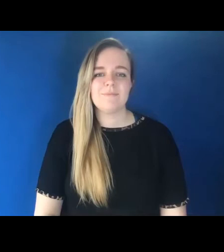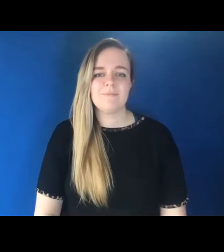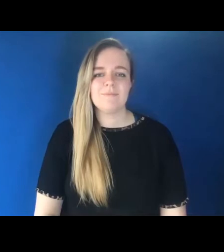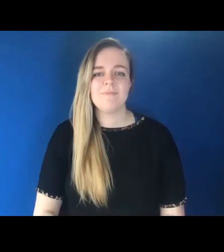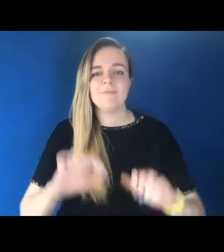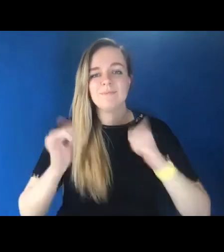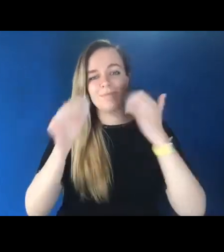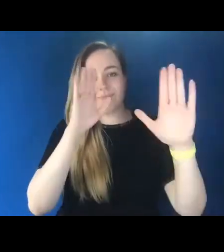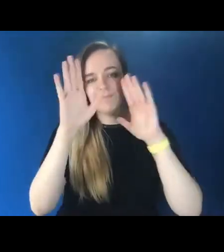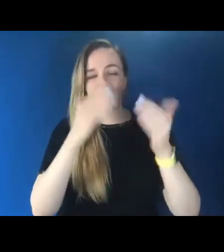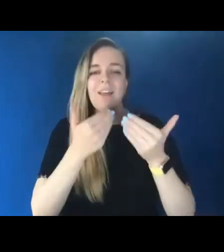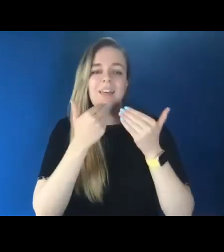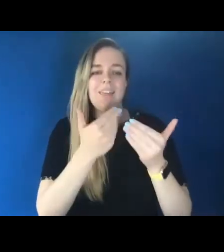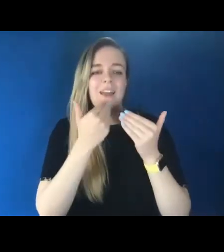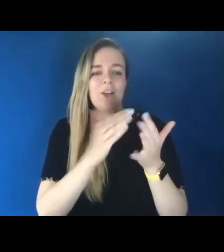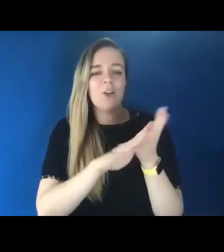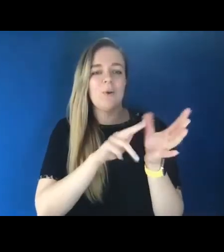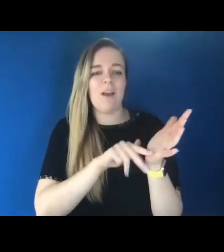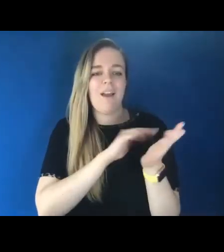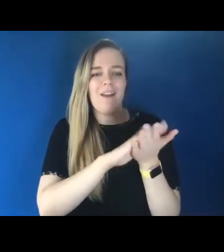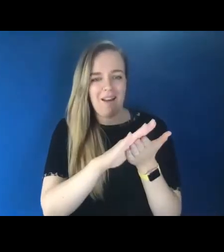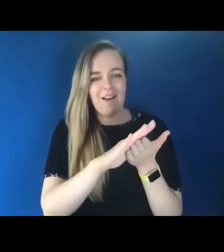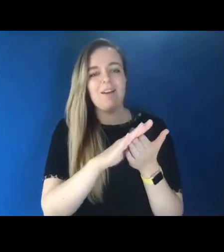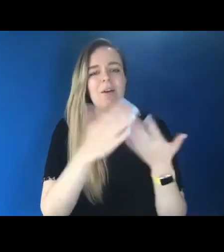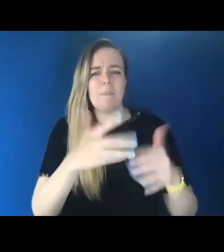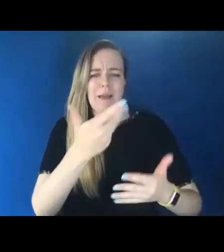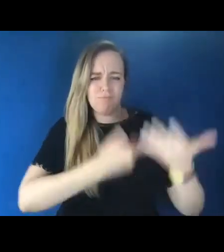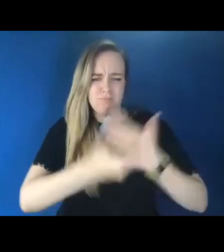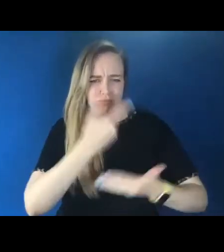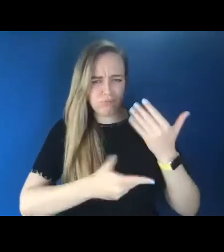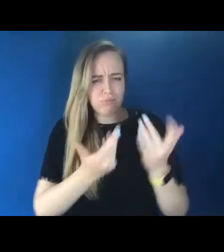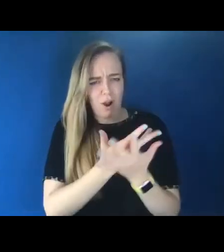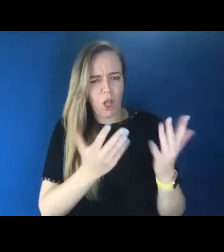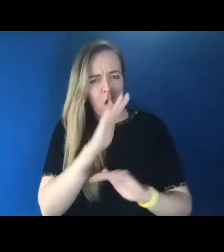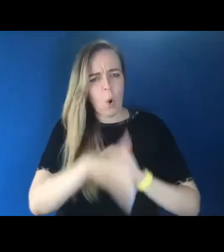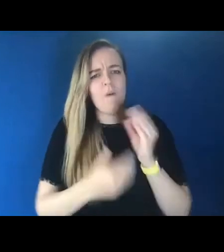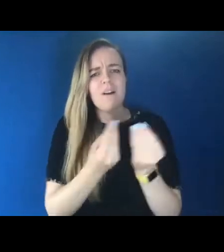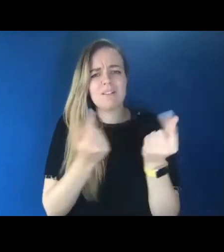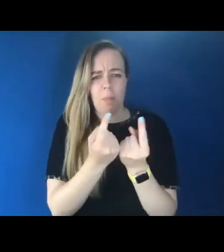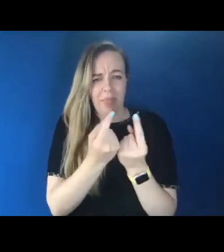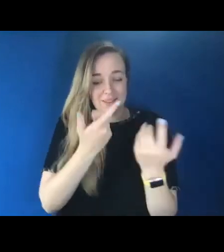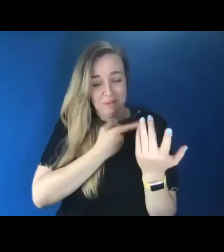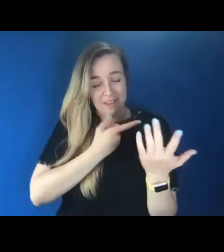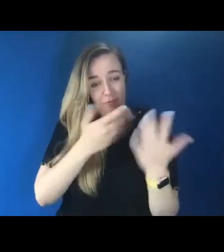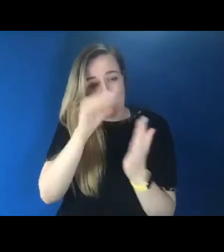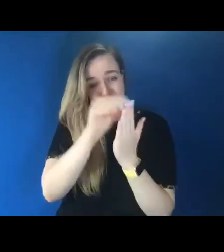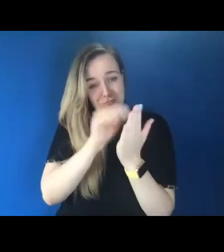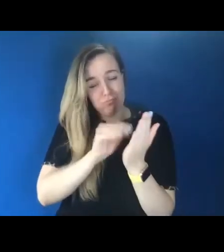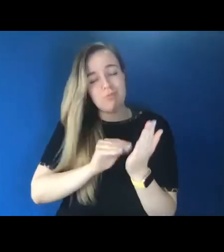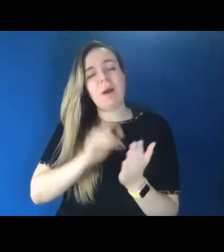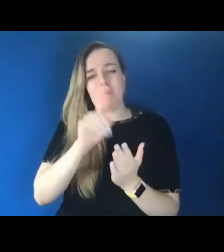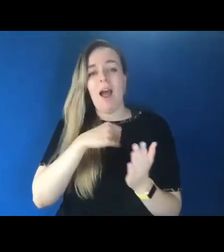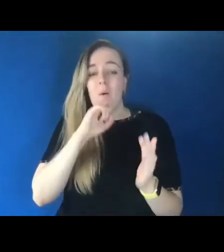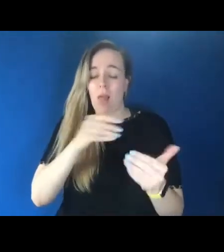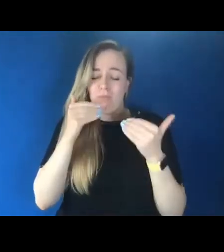Hi there. Thank you very much for that, Hannah. You've spoken an awful lot about some of the things that I had jotted down, but I'll press